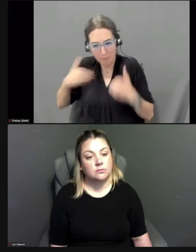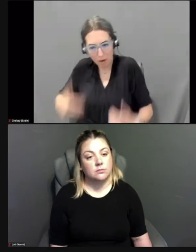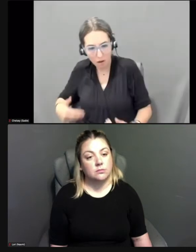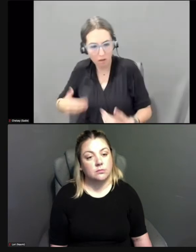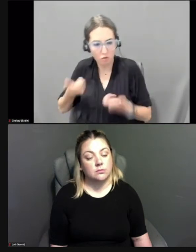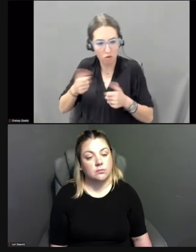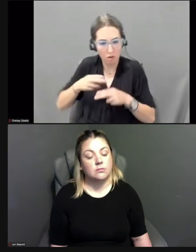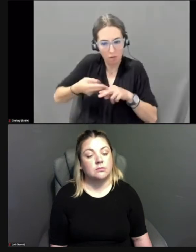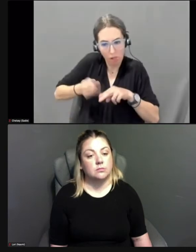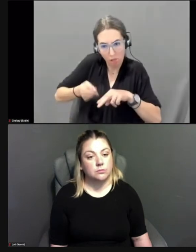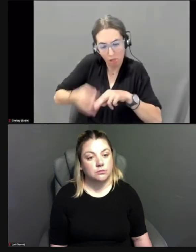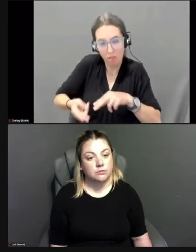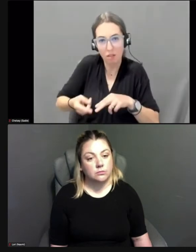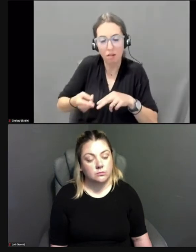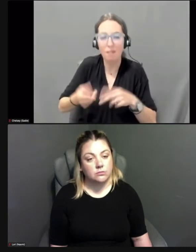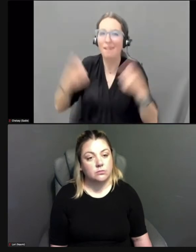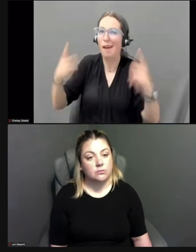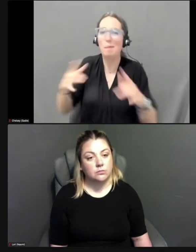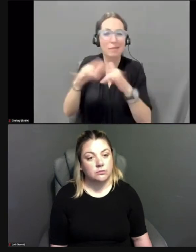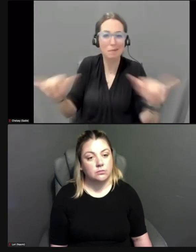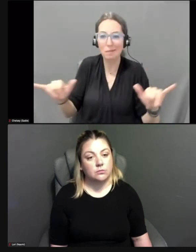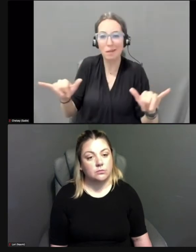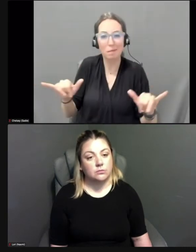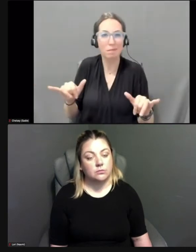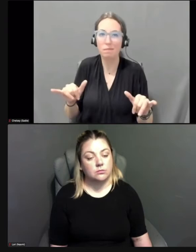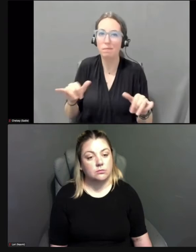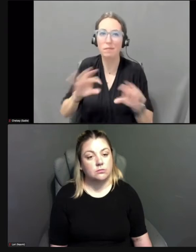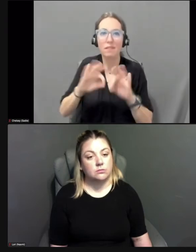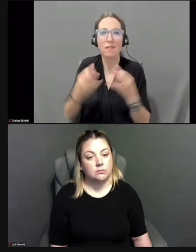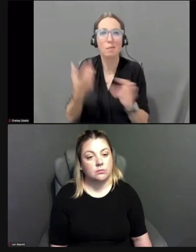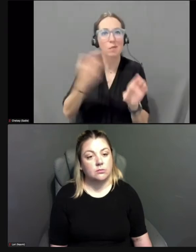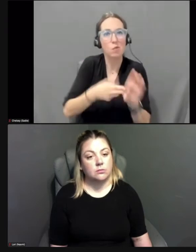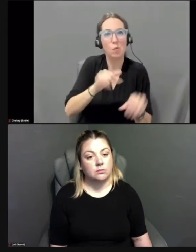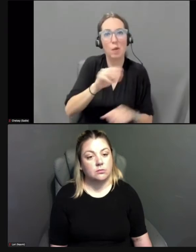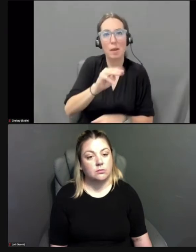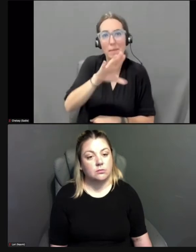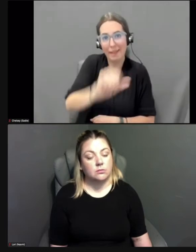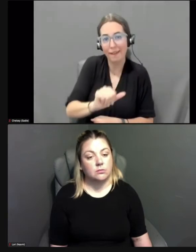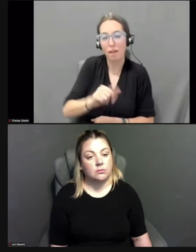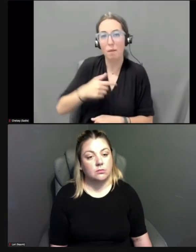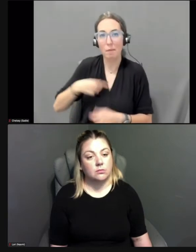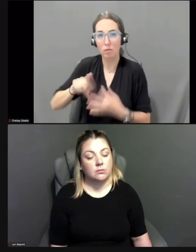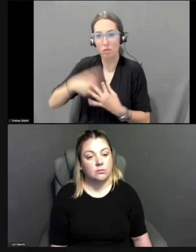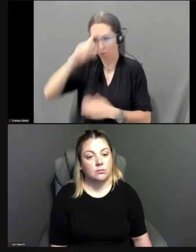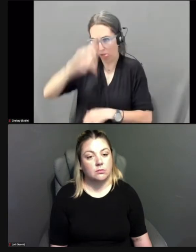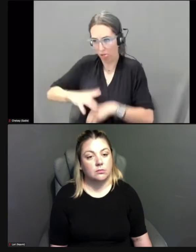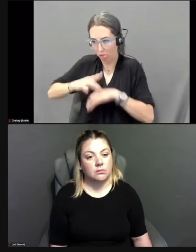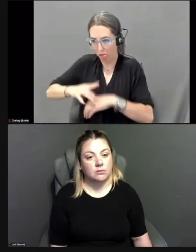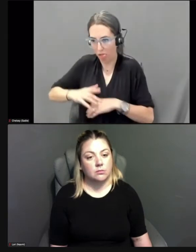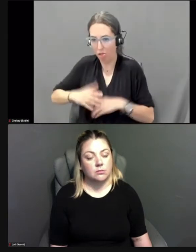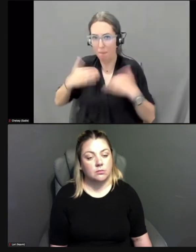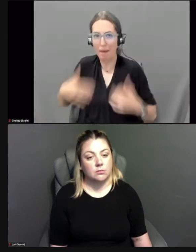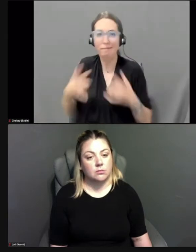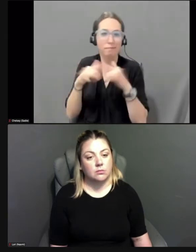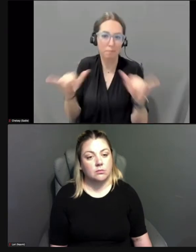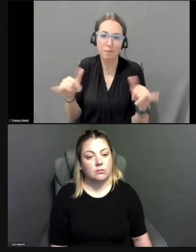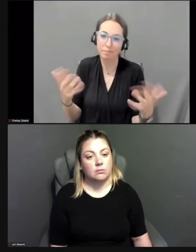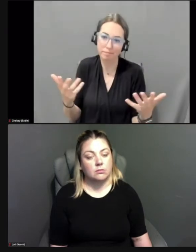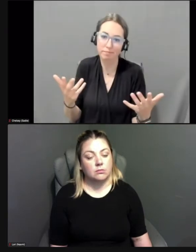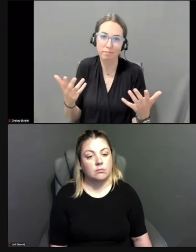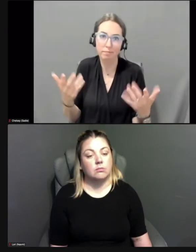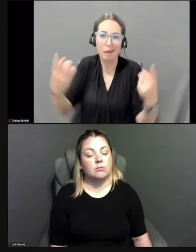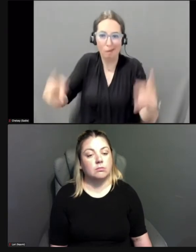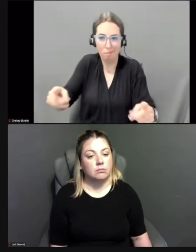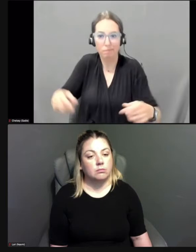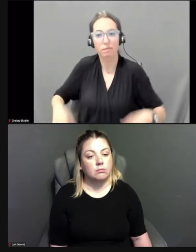it was just kind of a coincidental thing that all of that sort of happened around the same time. Yeah. But you had, like,